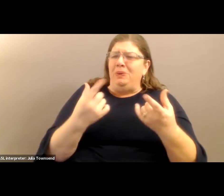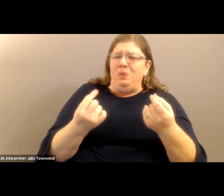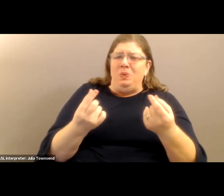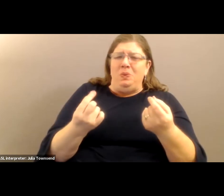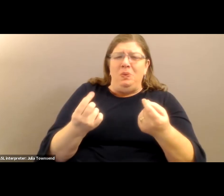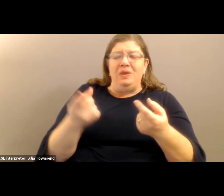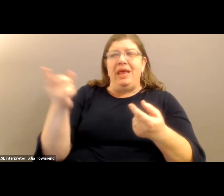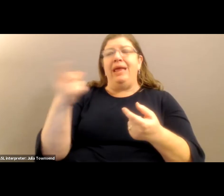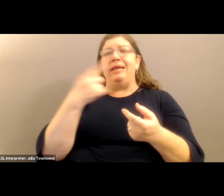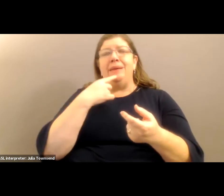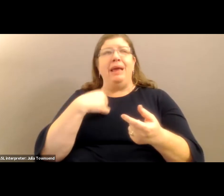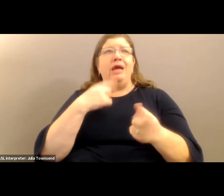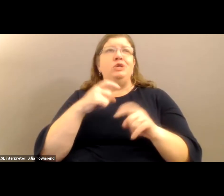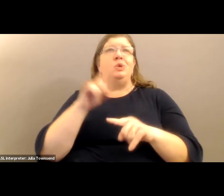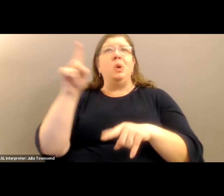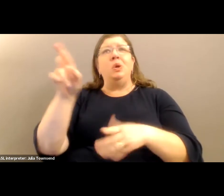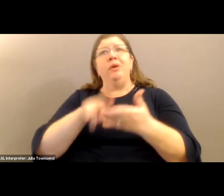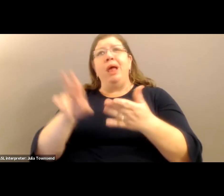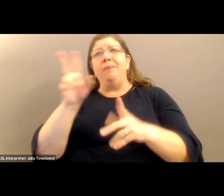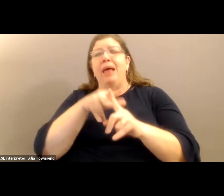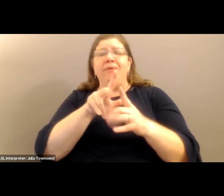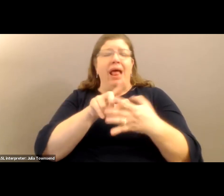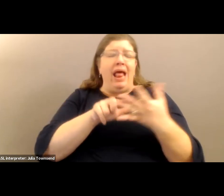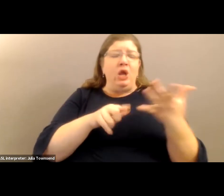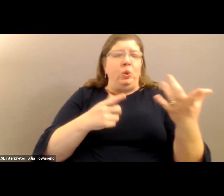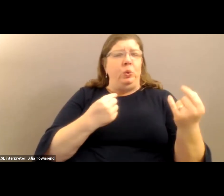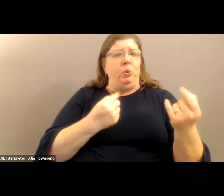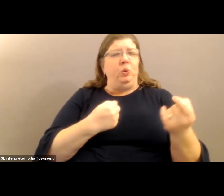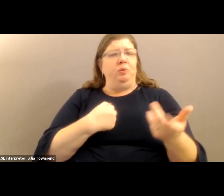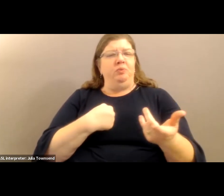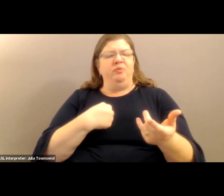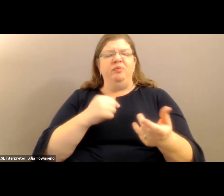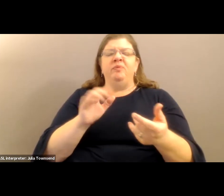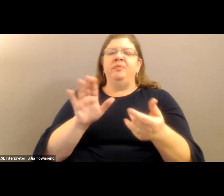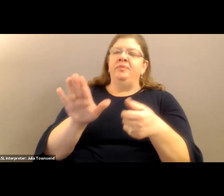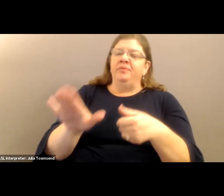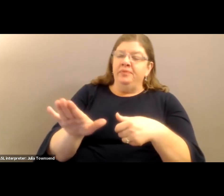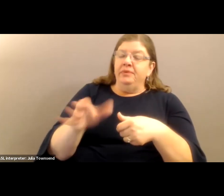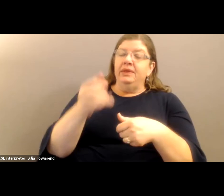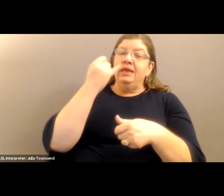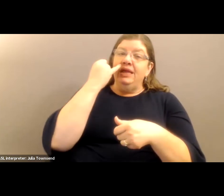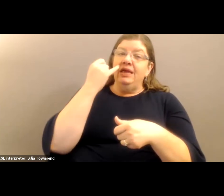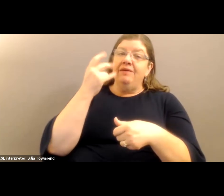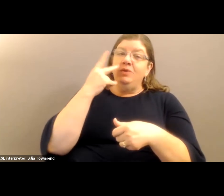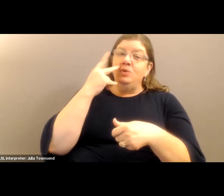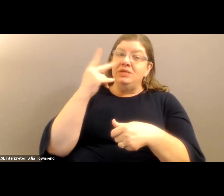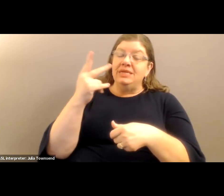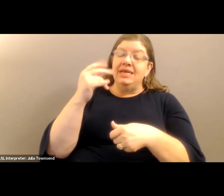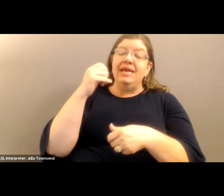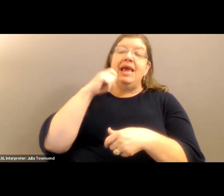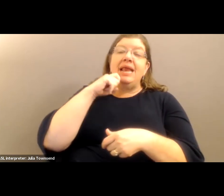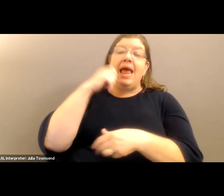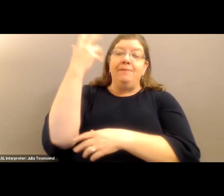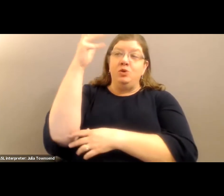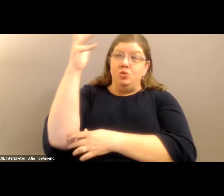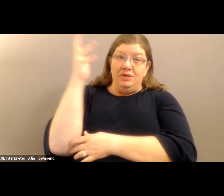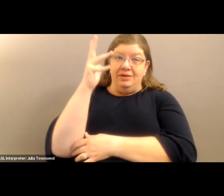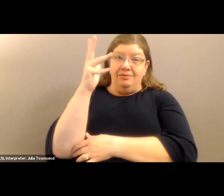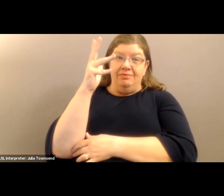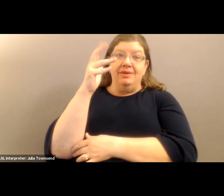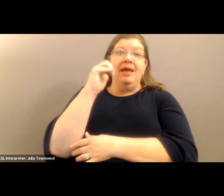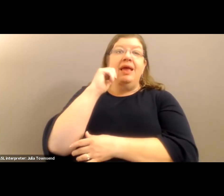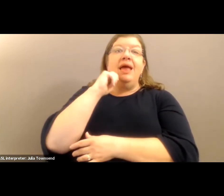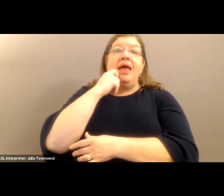They're saying about this and I could apply for that and that. And he said, you know what? If you see an apple tree, these apples here